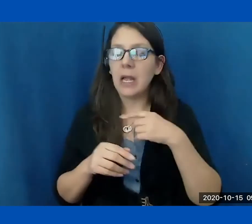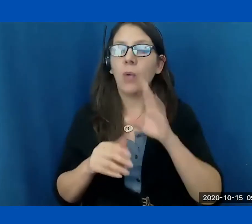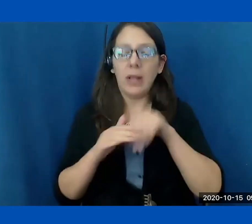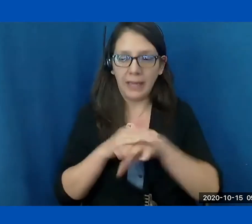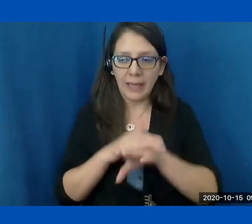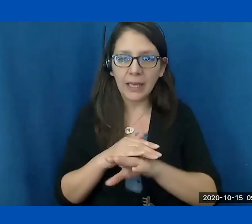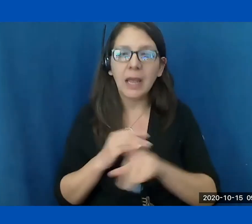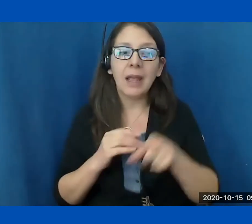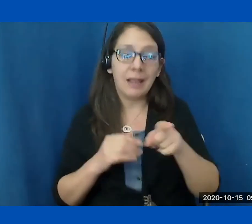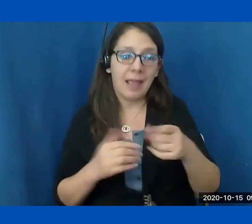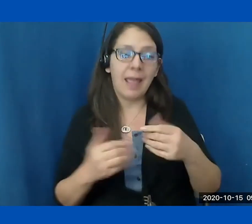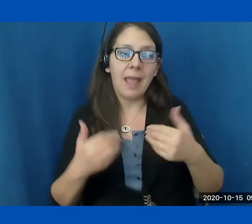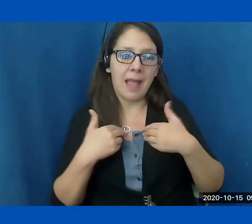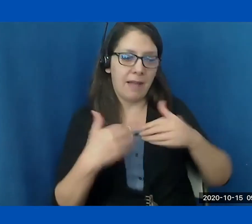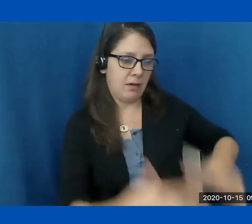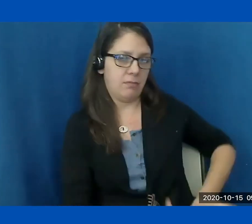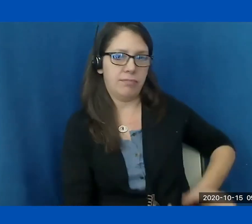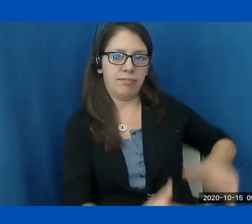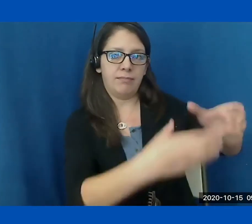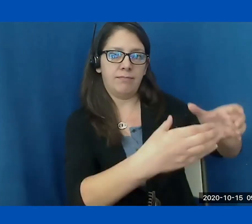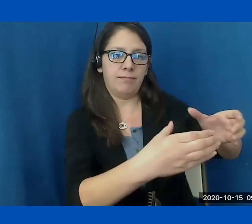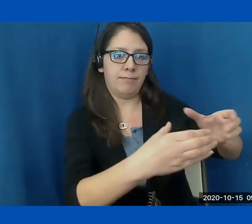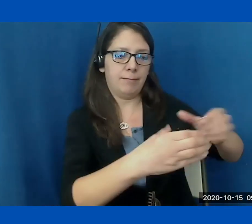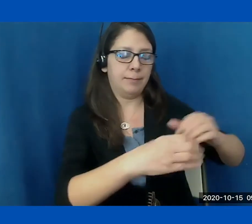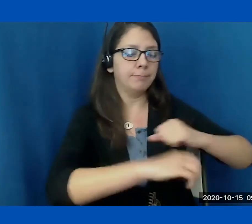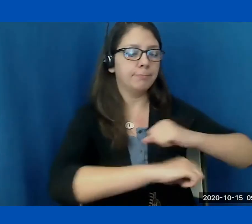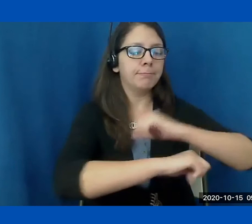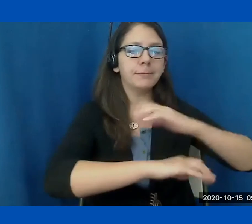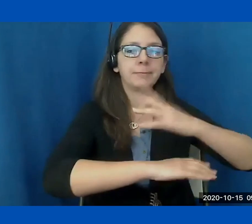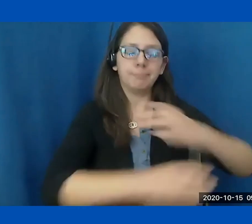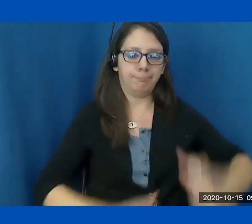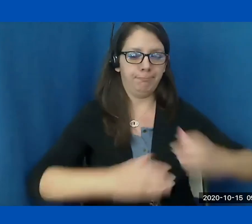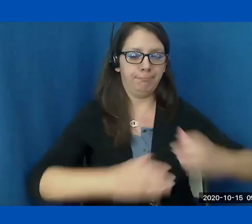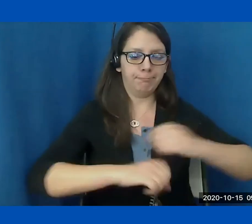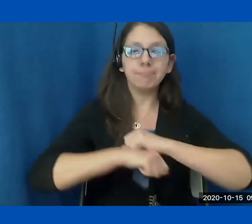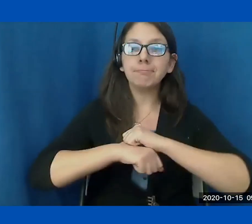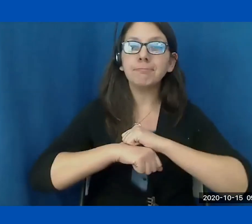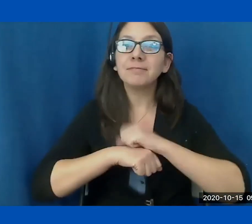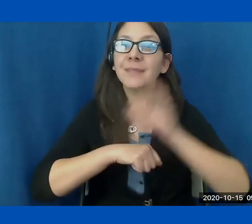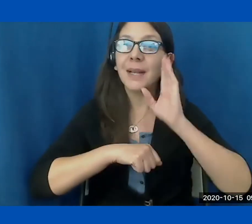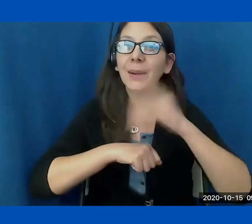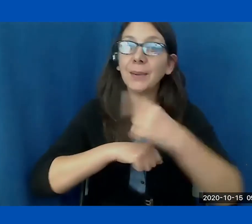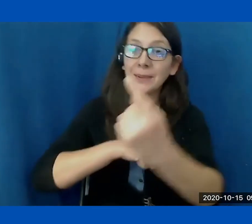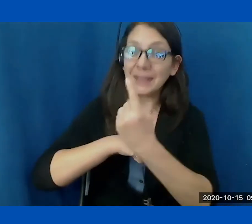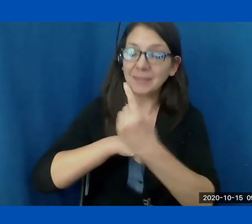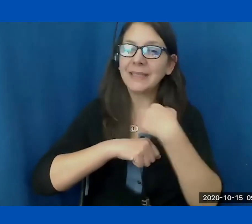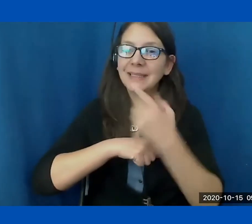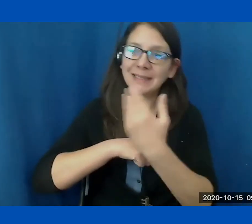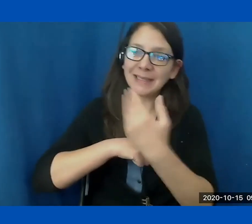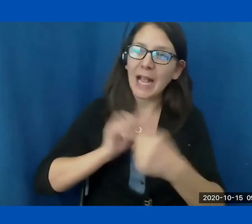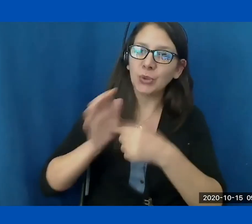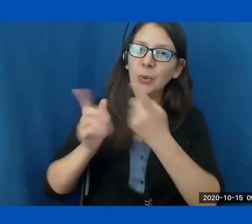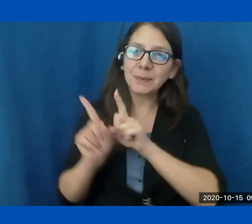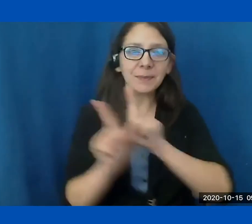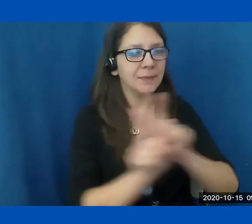place where the wait staff like greets you and says, "Oh, come right over here." You know, if it's going to be the type of place that I